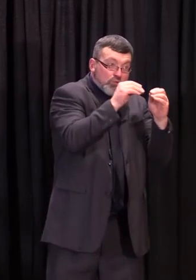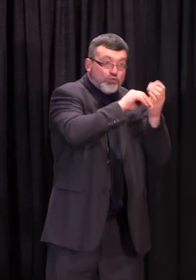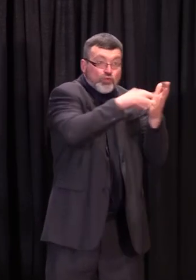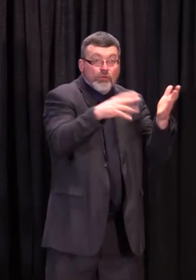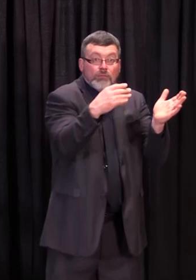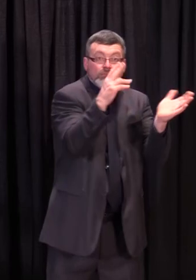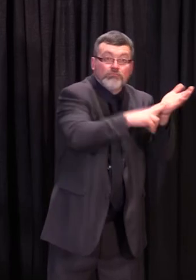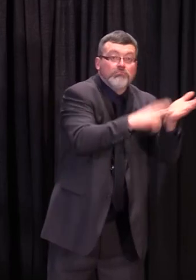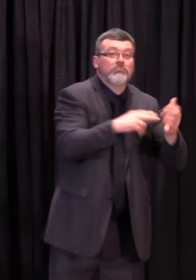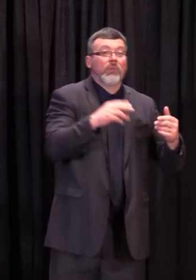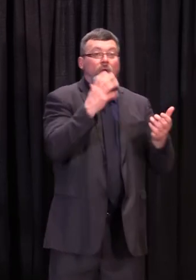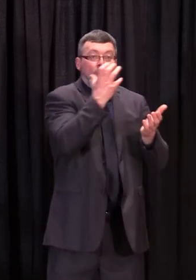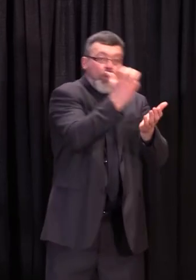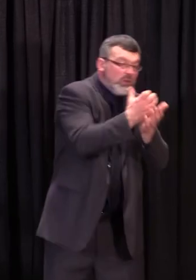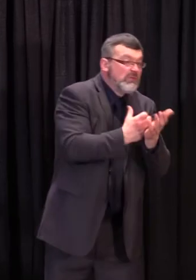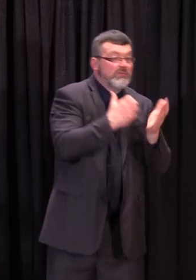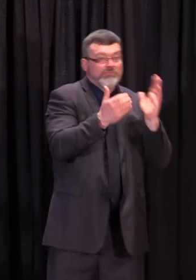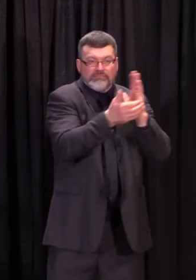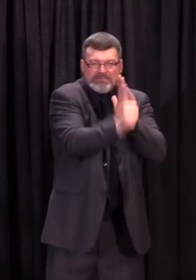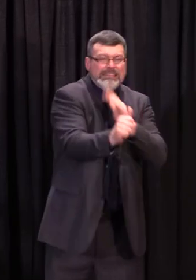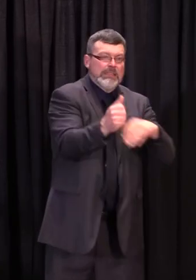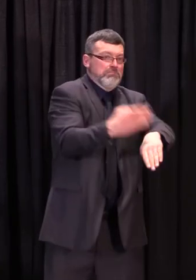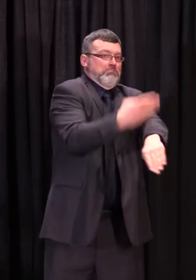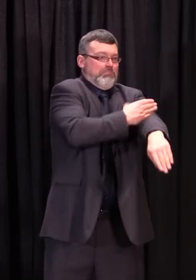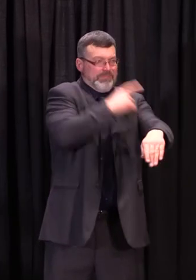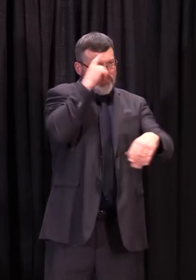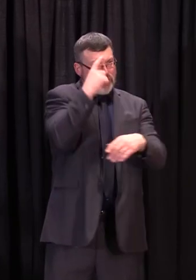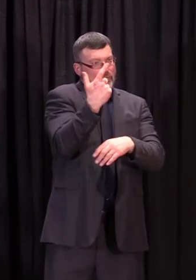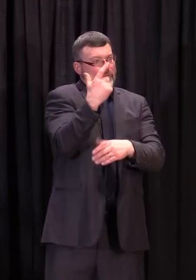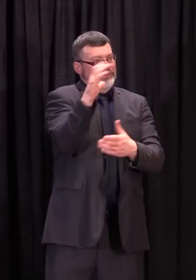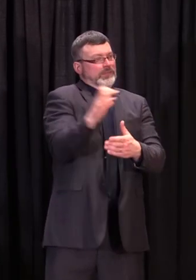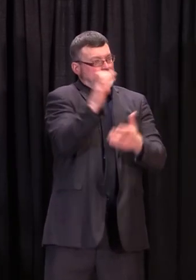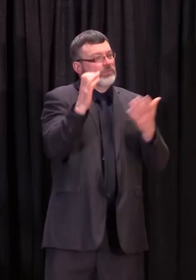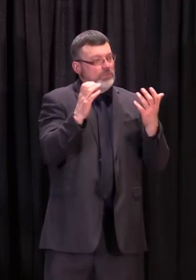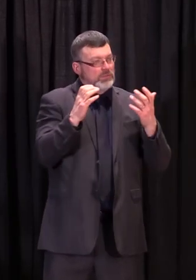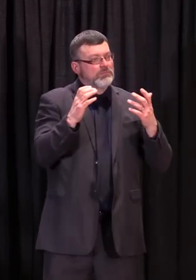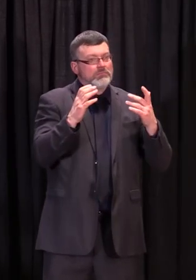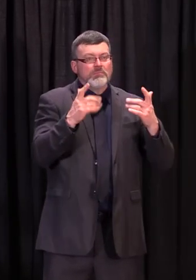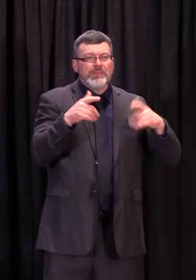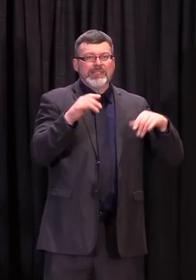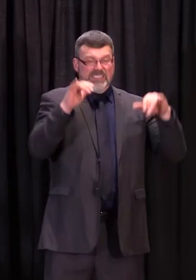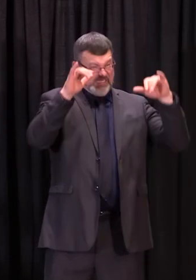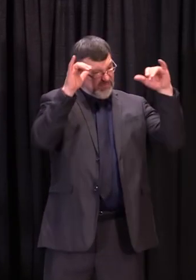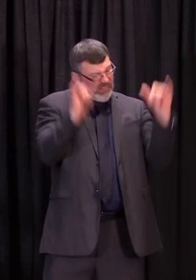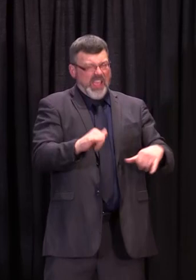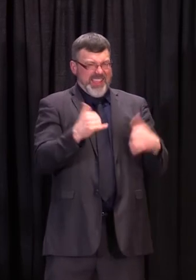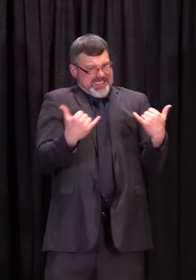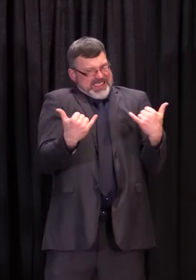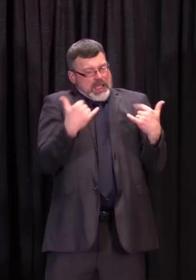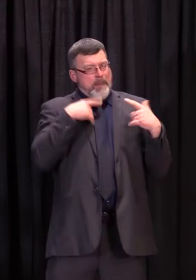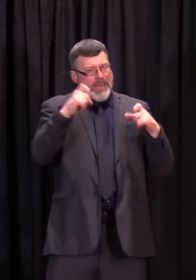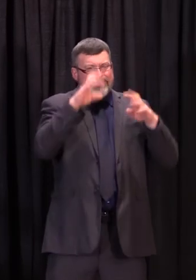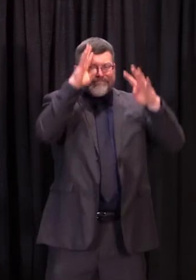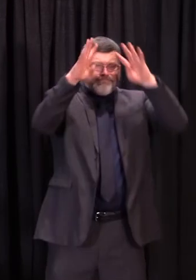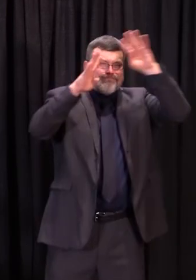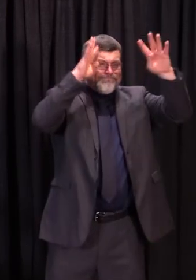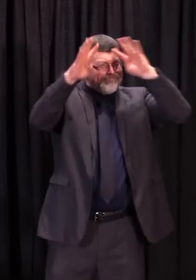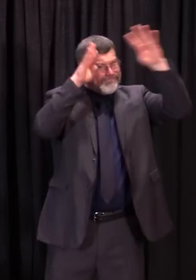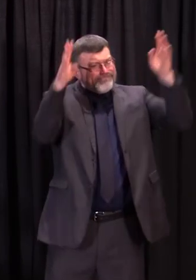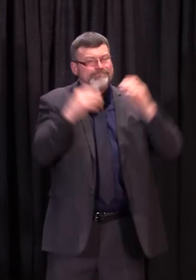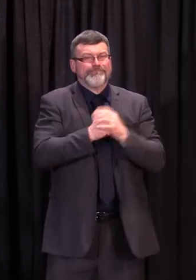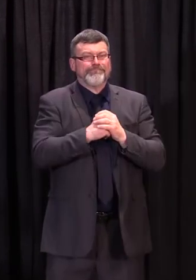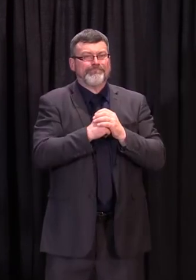Because this is the time to get creative, to think big, and point students towards trades training